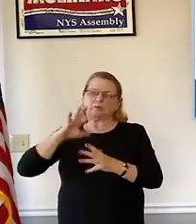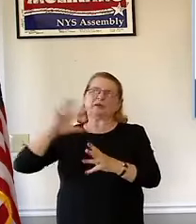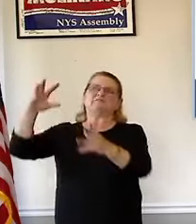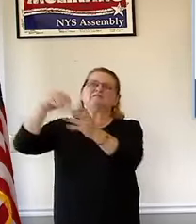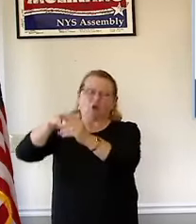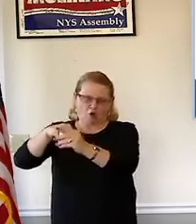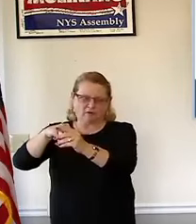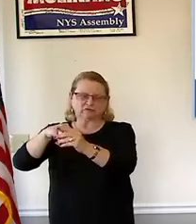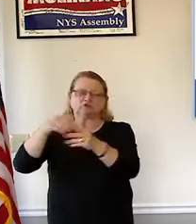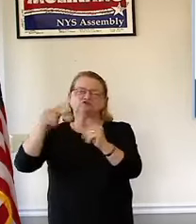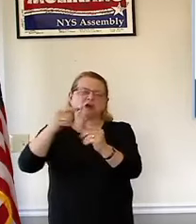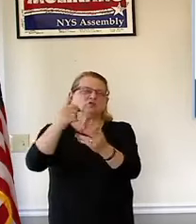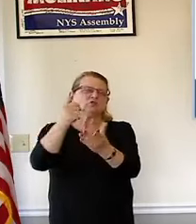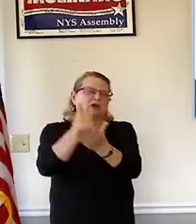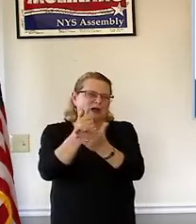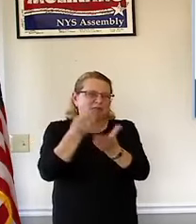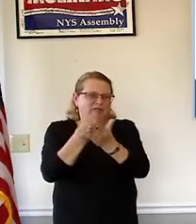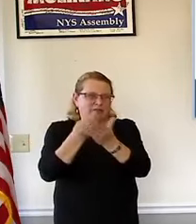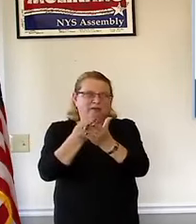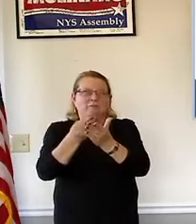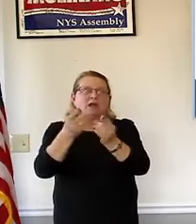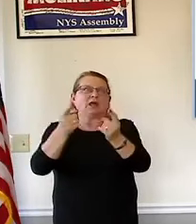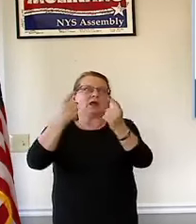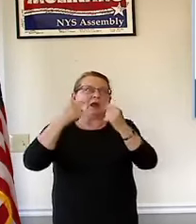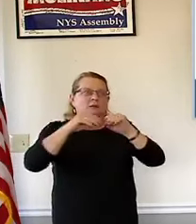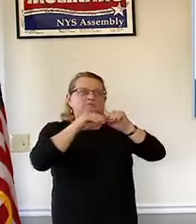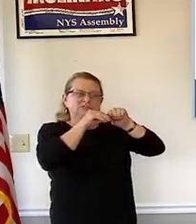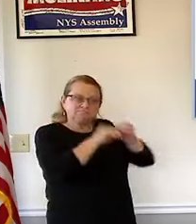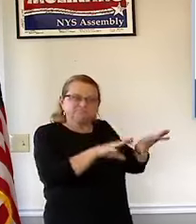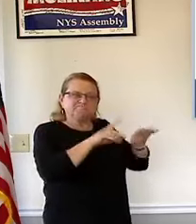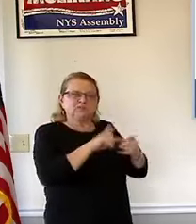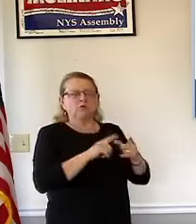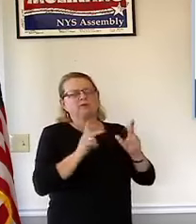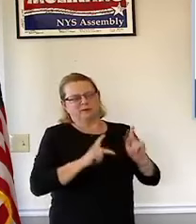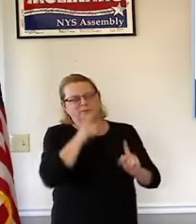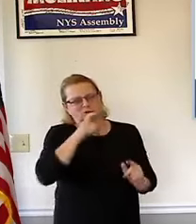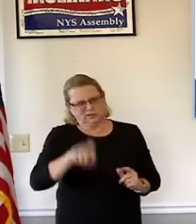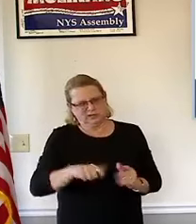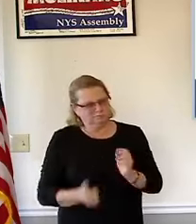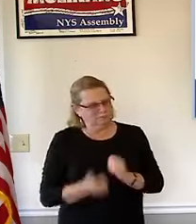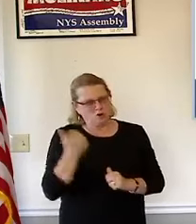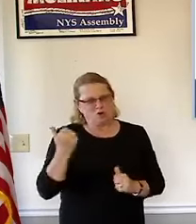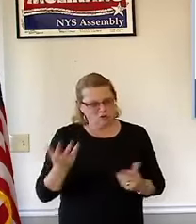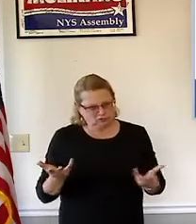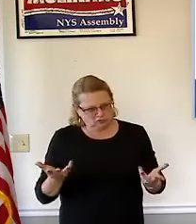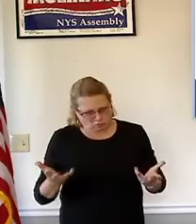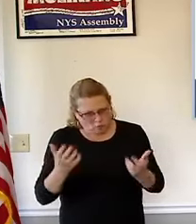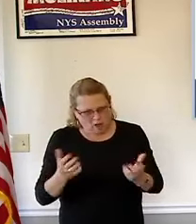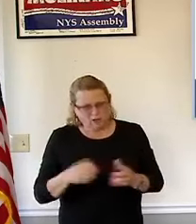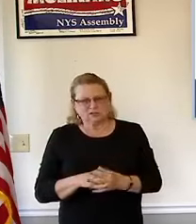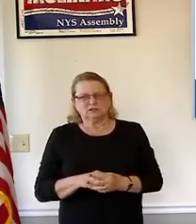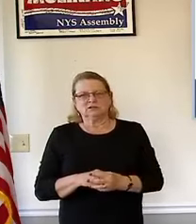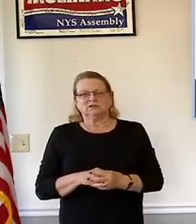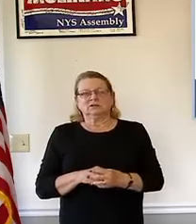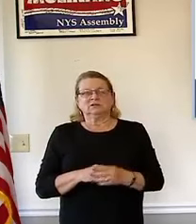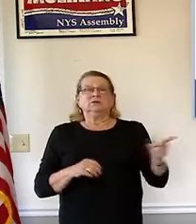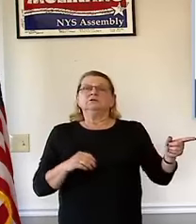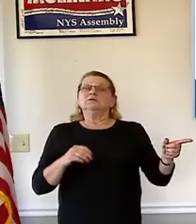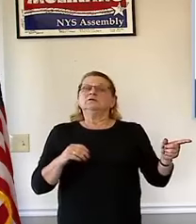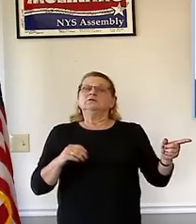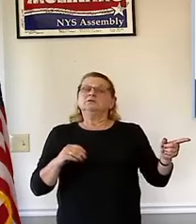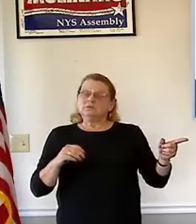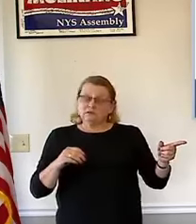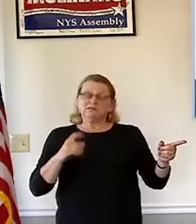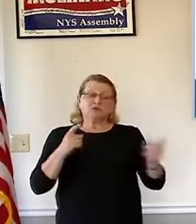need it most. That's the most I could answer on that, though. No, I appreciate that. And so what we've heard from the House of